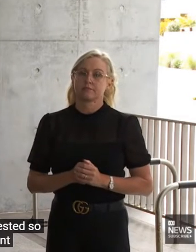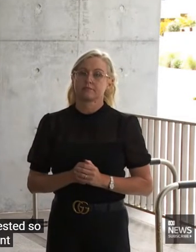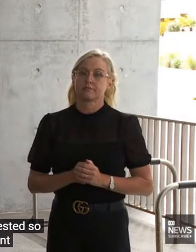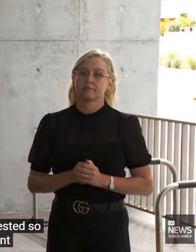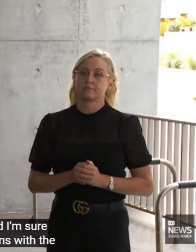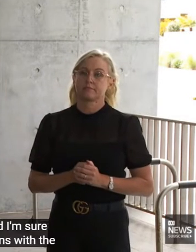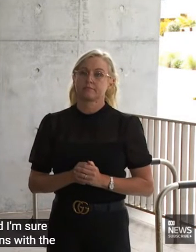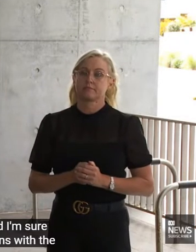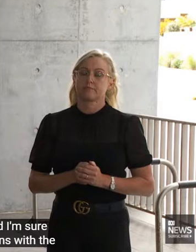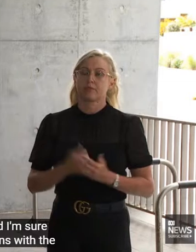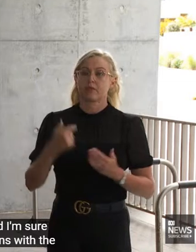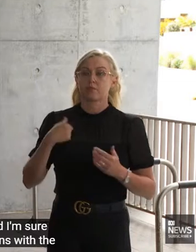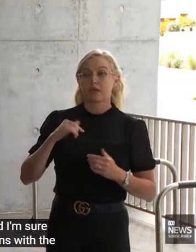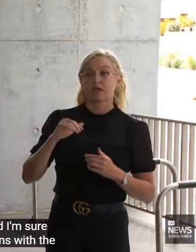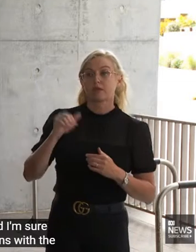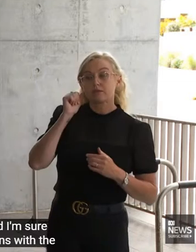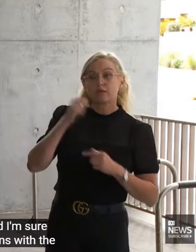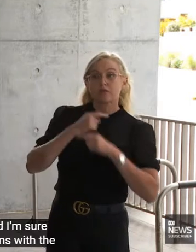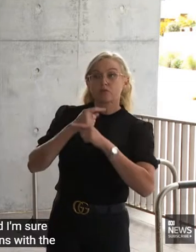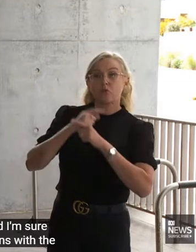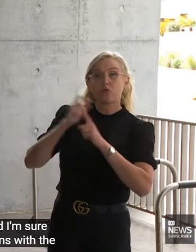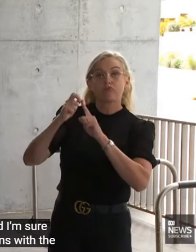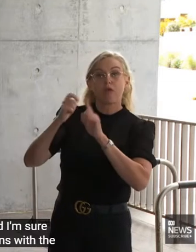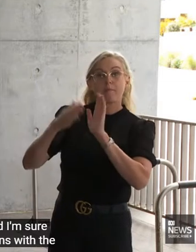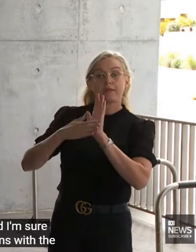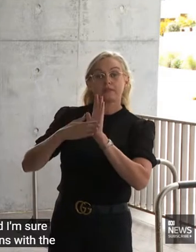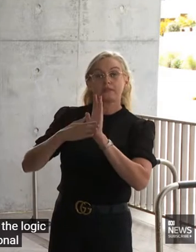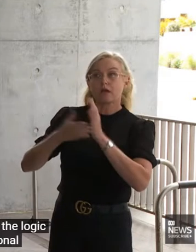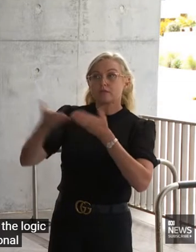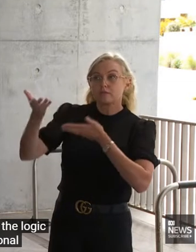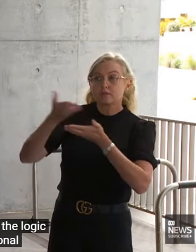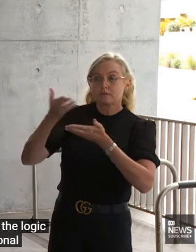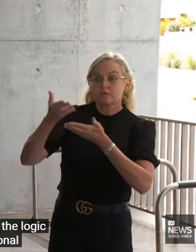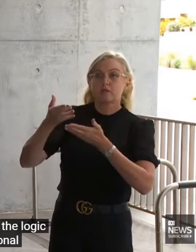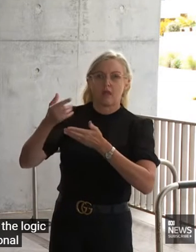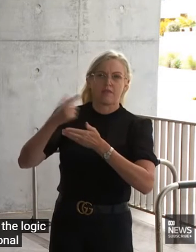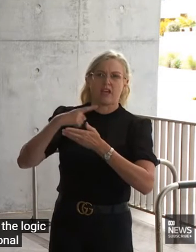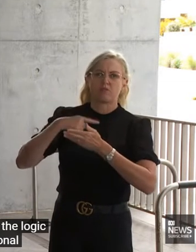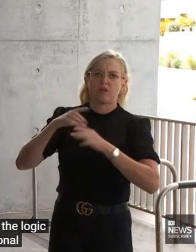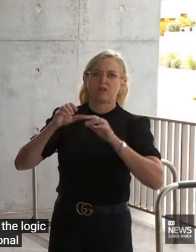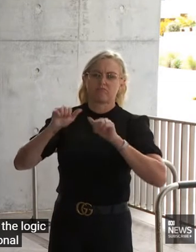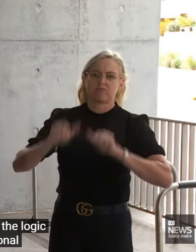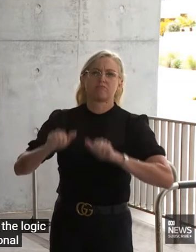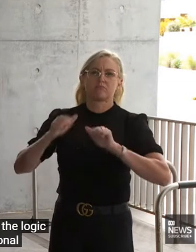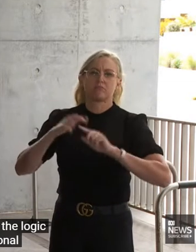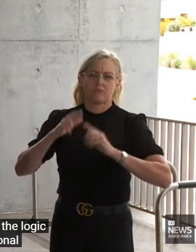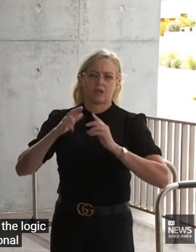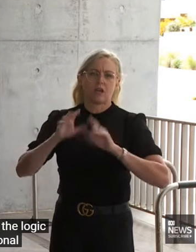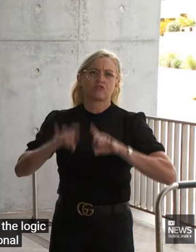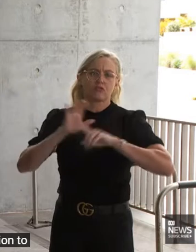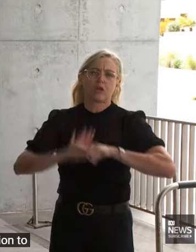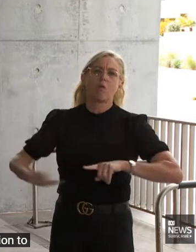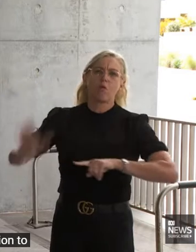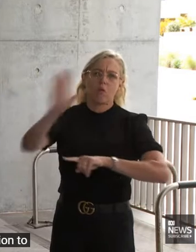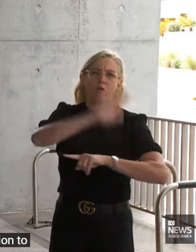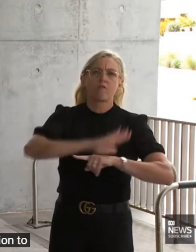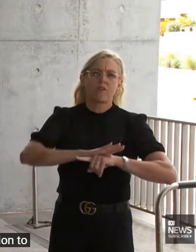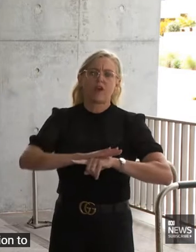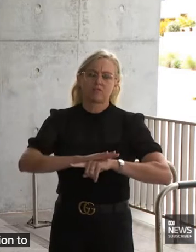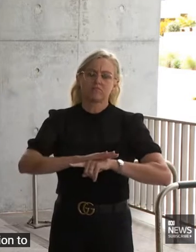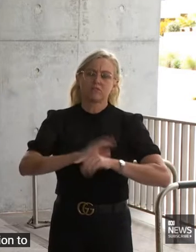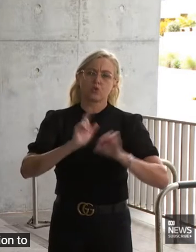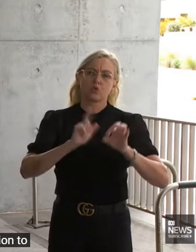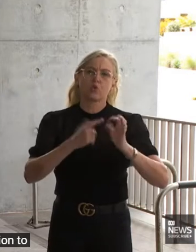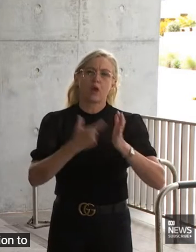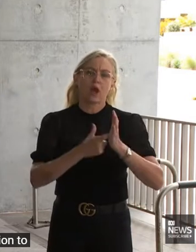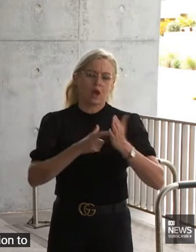my discussions with the Prime Minister, that's the logic behind the national approach in relation to ensuring QR codes remain